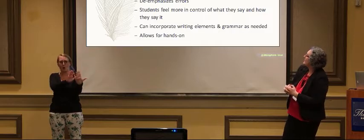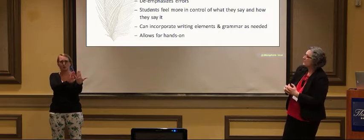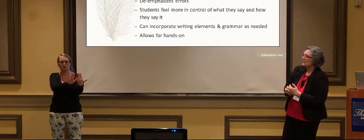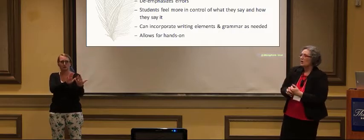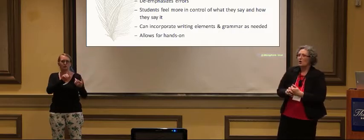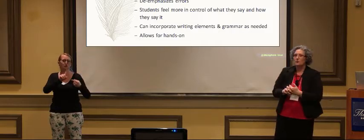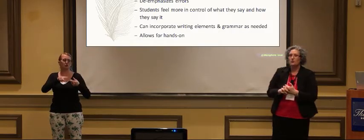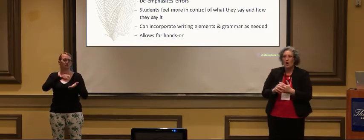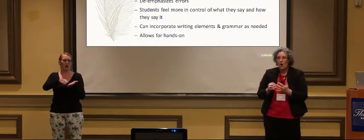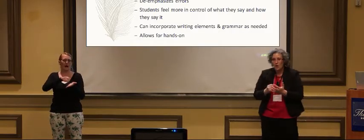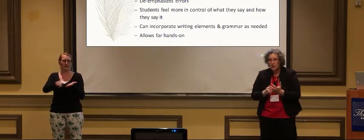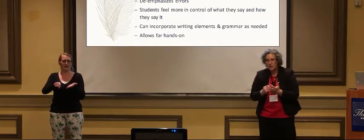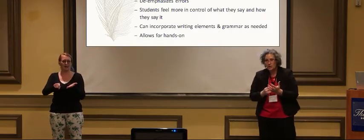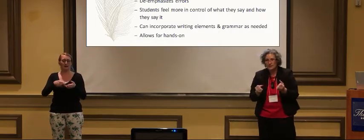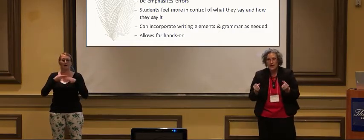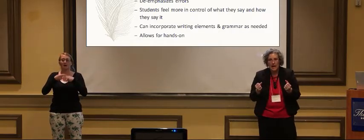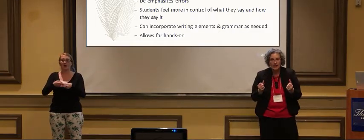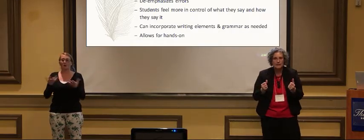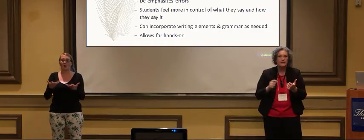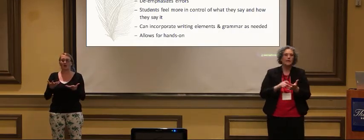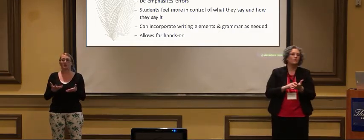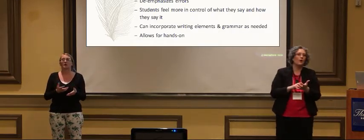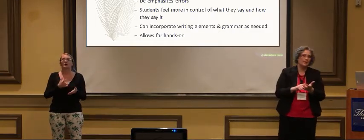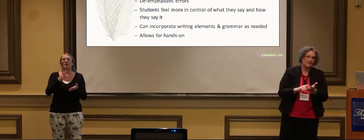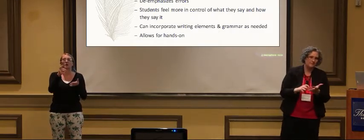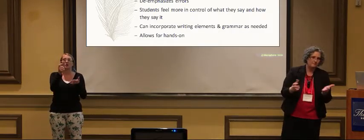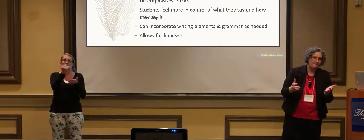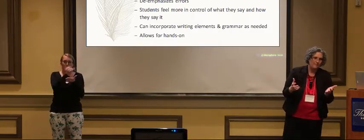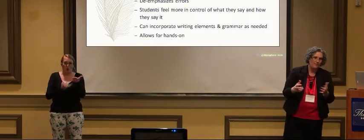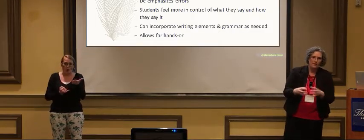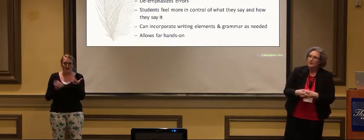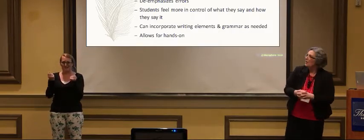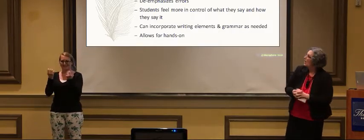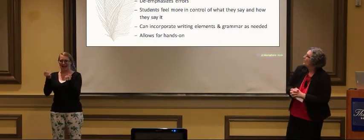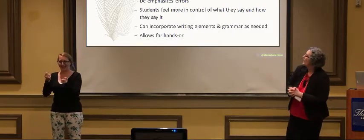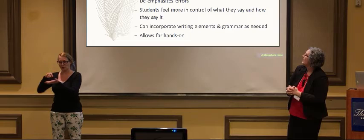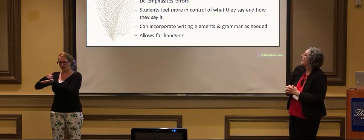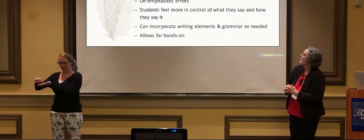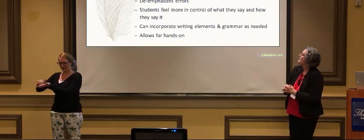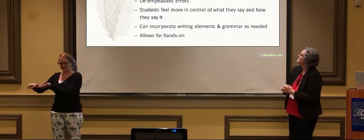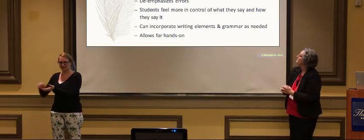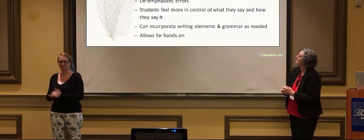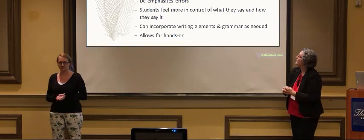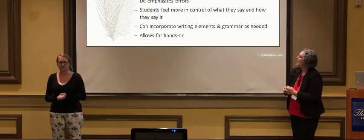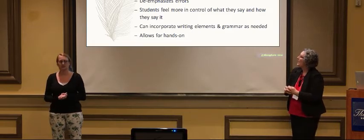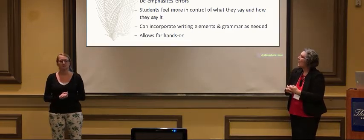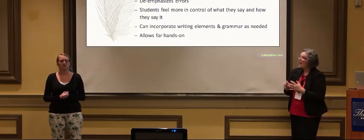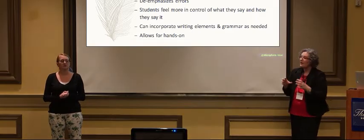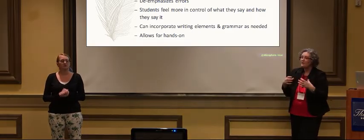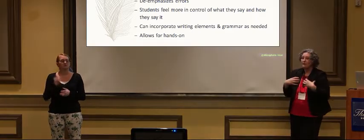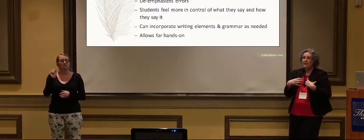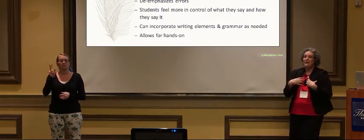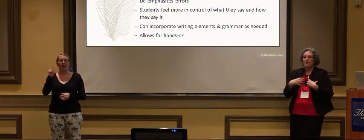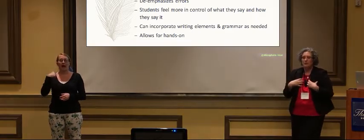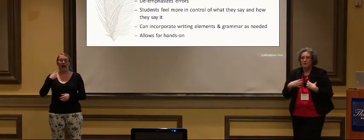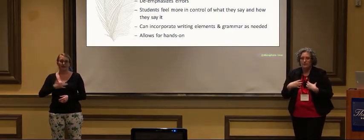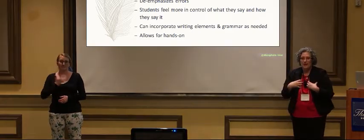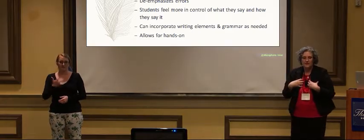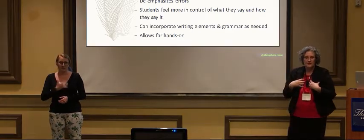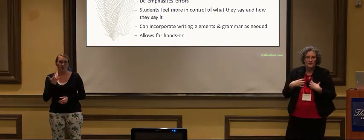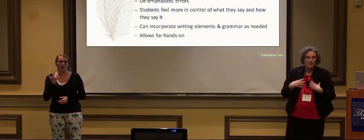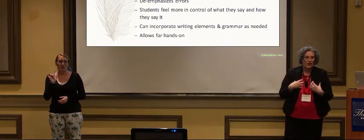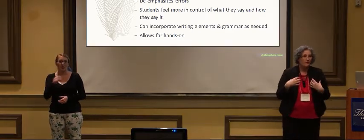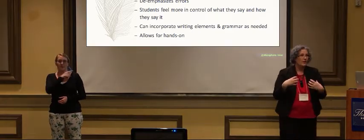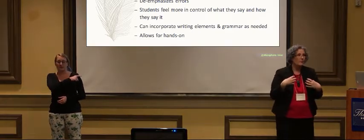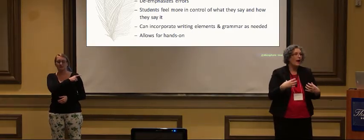to writing, and called draw, sign, and write. All right, and I feel